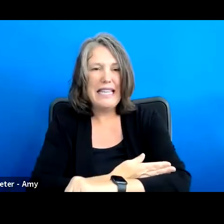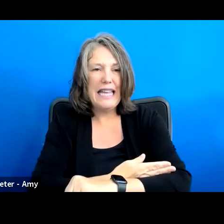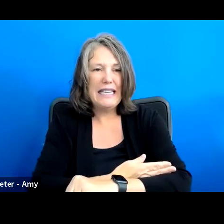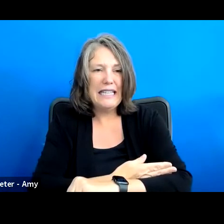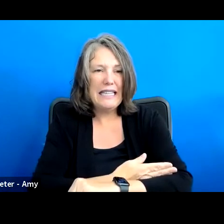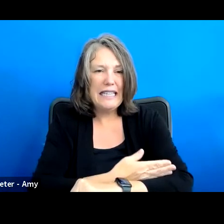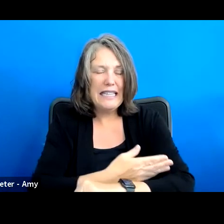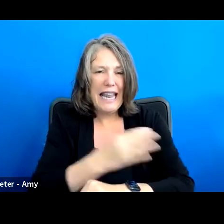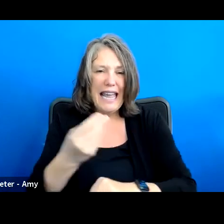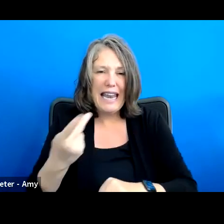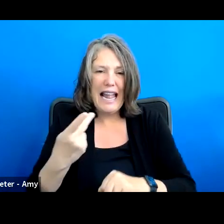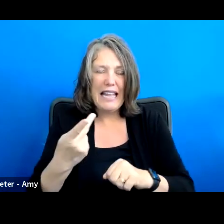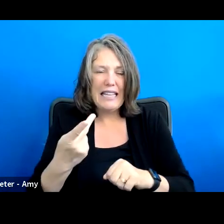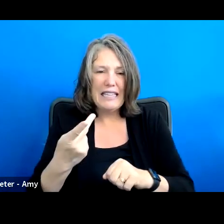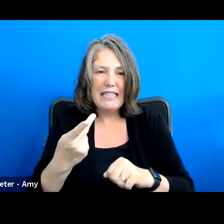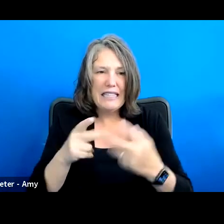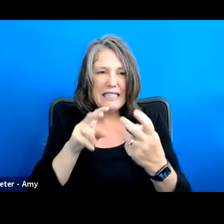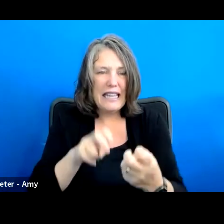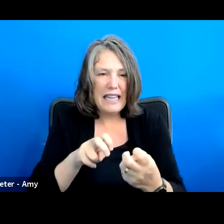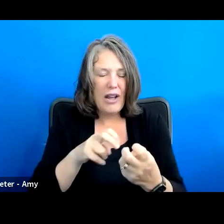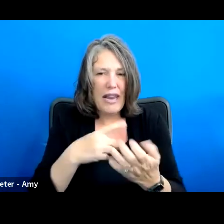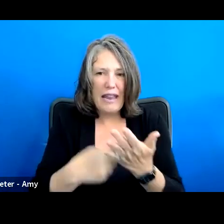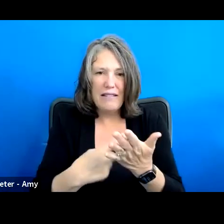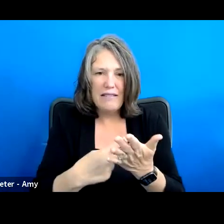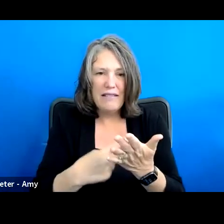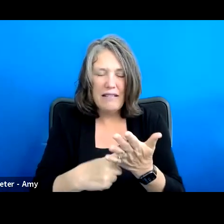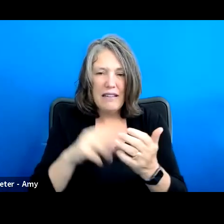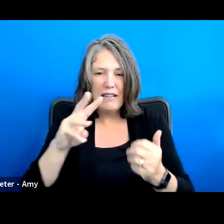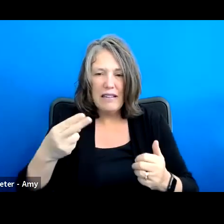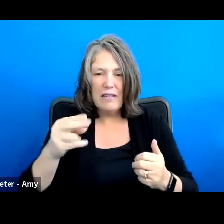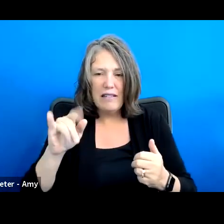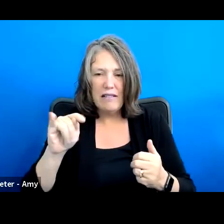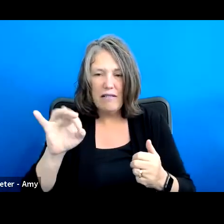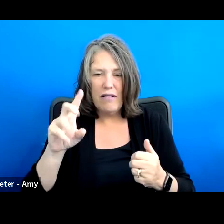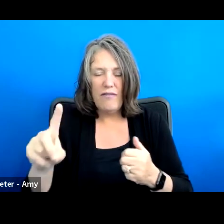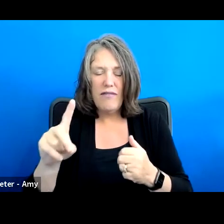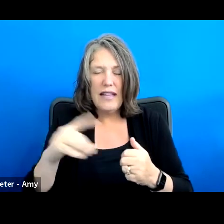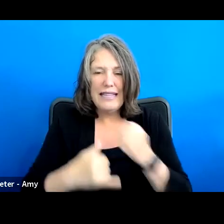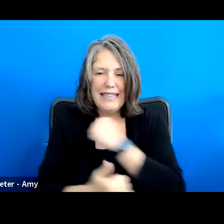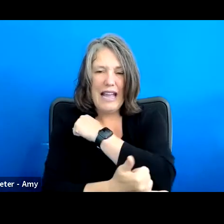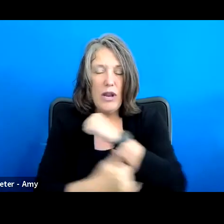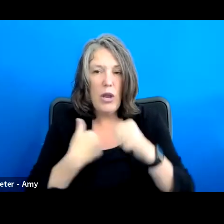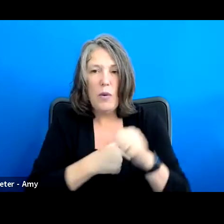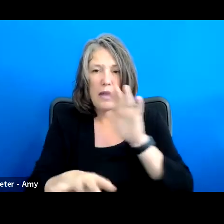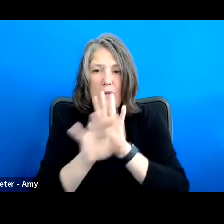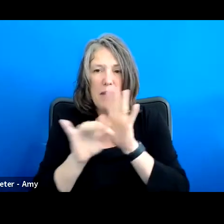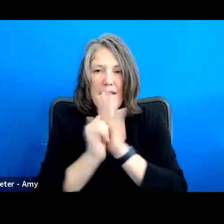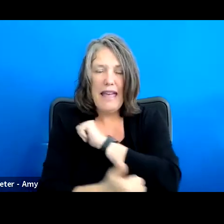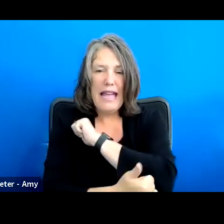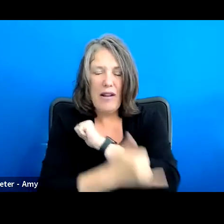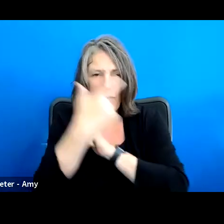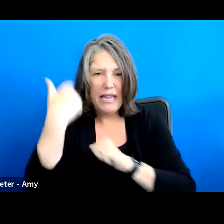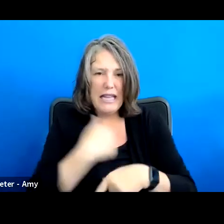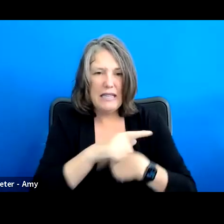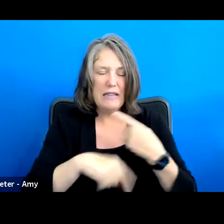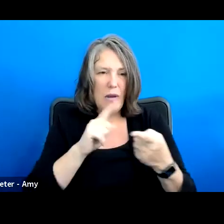director, and I sat down and we worked together to choose Whitfield County. We chose that county because when we